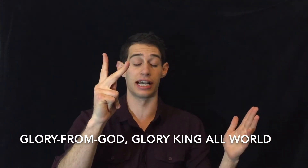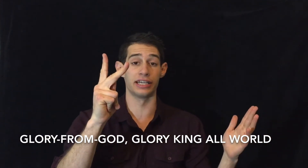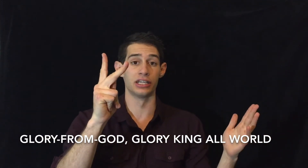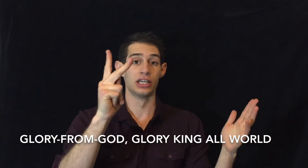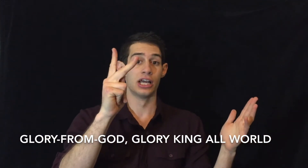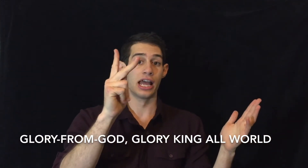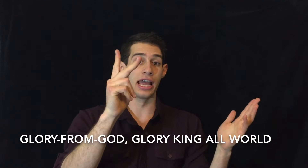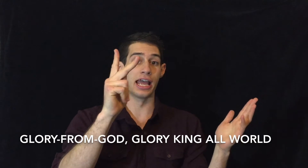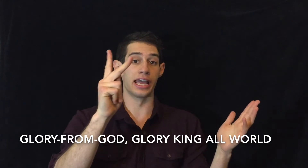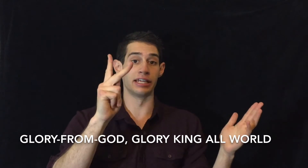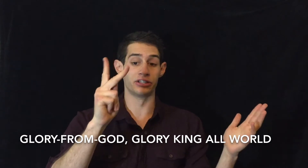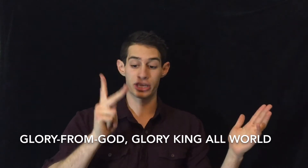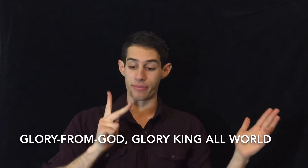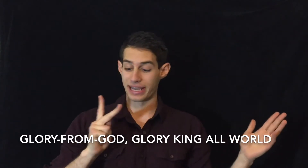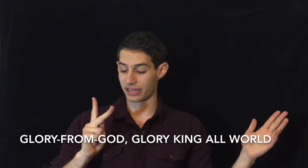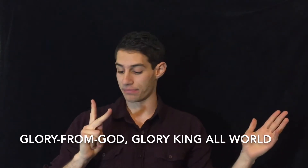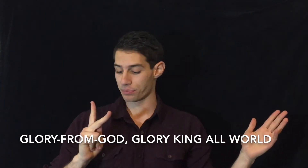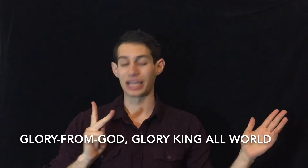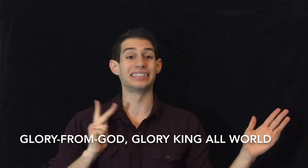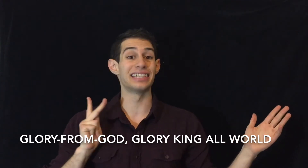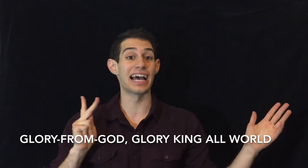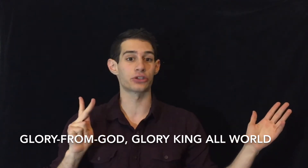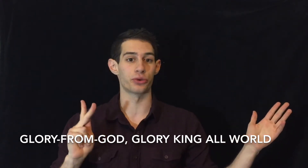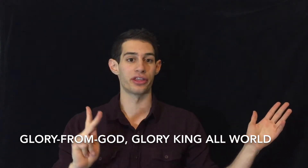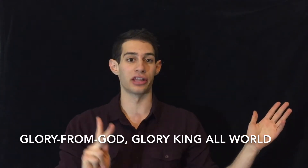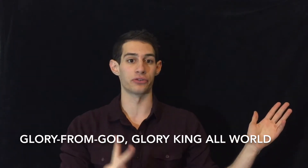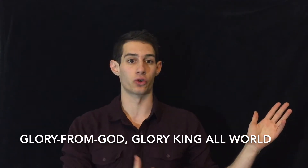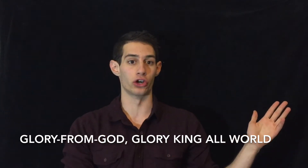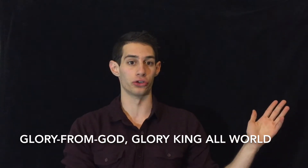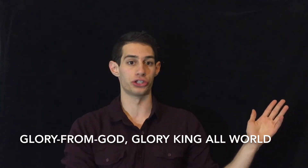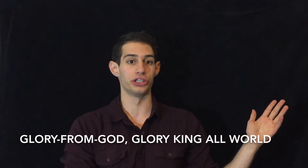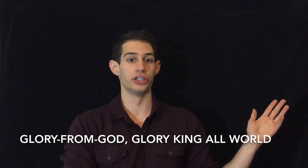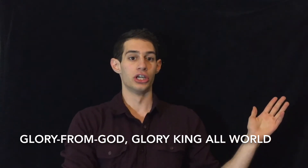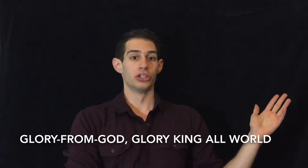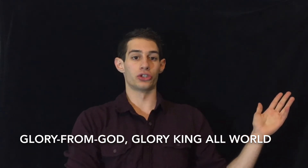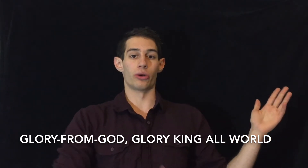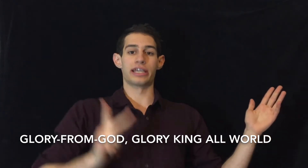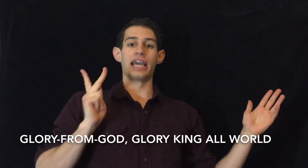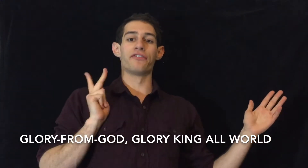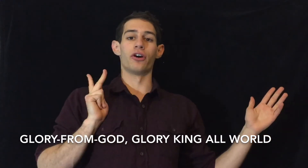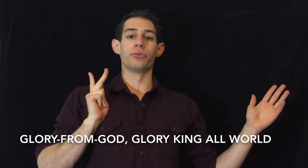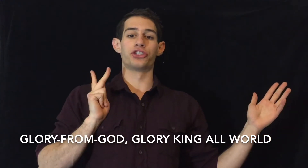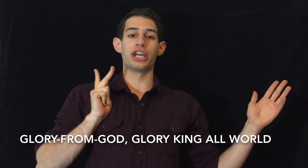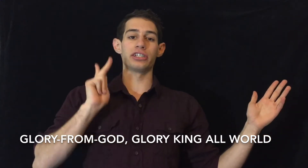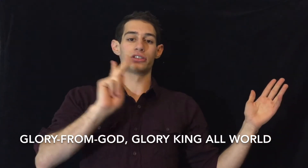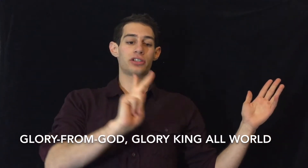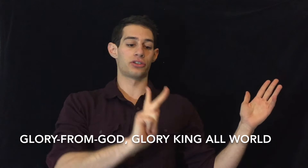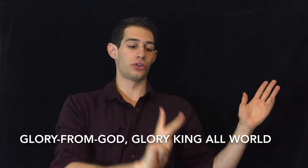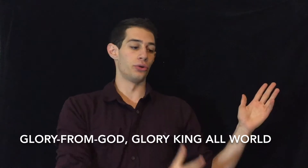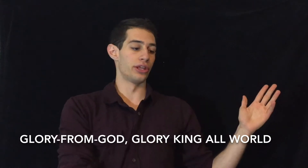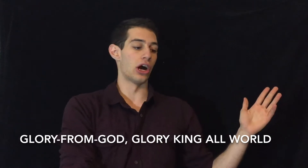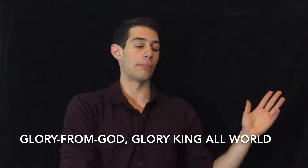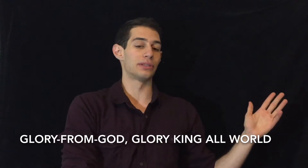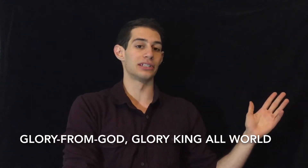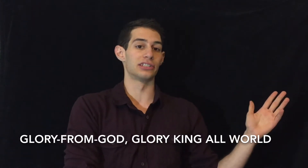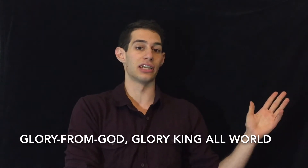side. And you're going to make a sash with it like royalty. So a K from your chest to the opposite